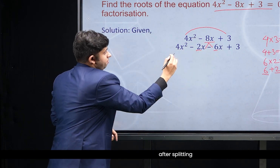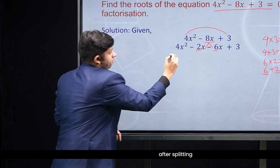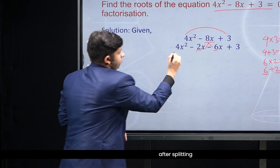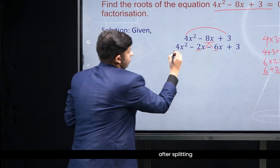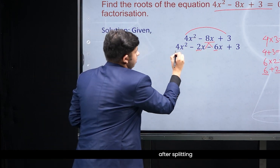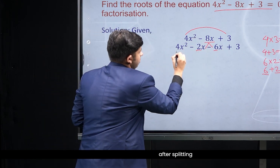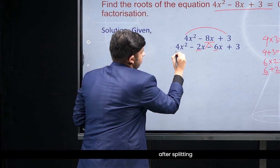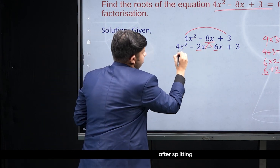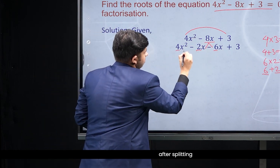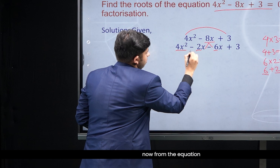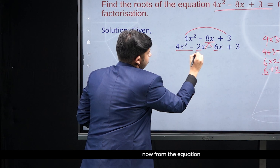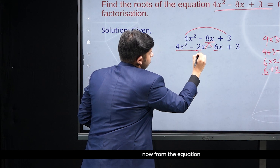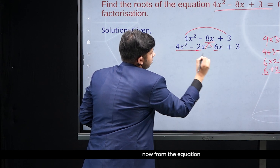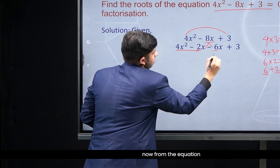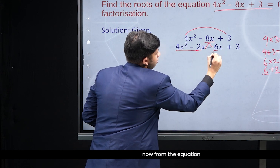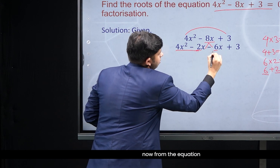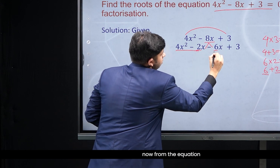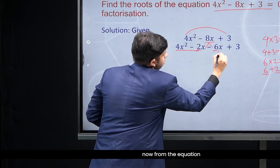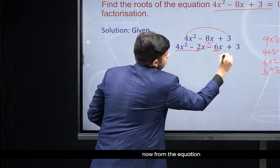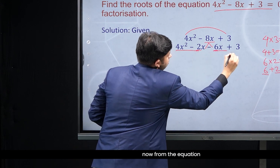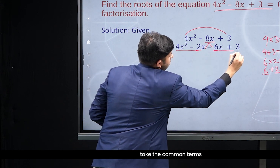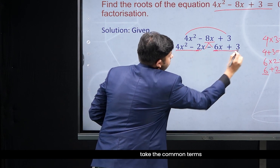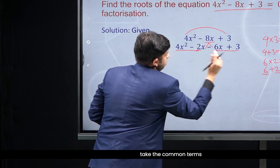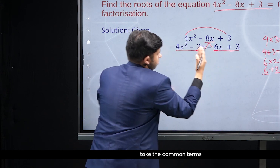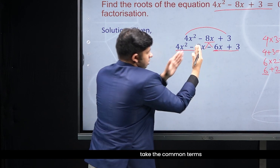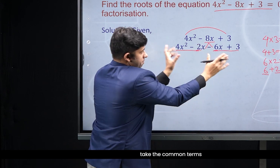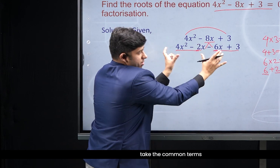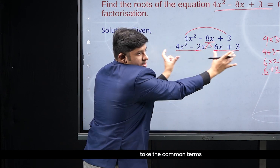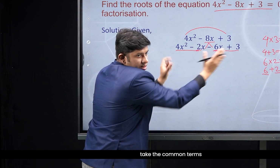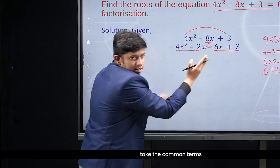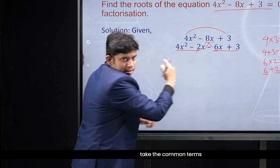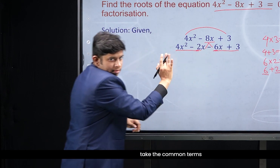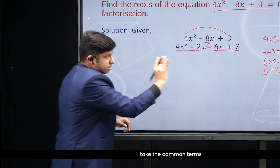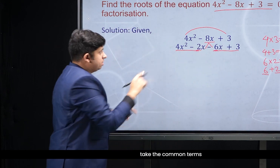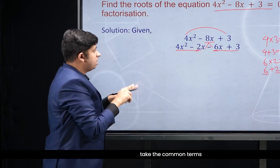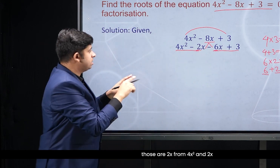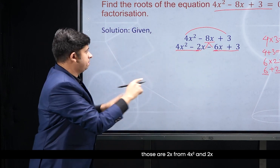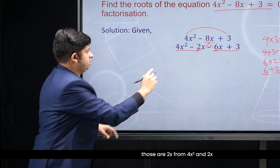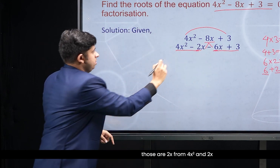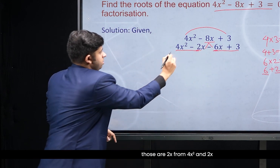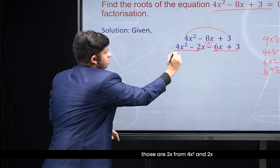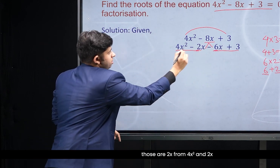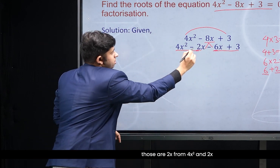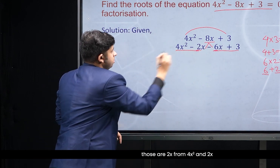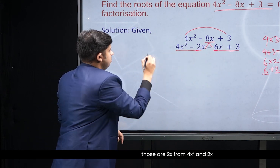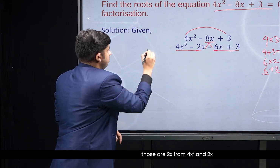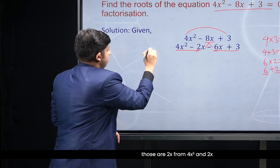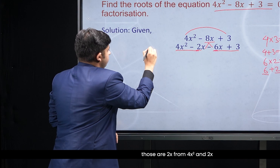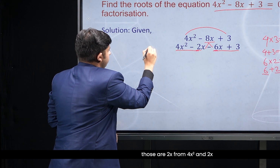After splitting, now from the equation, take the common terms. Those are 2x from